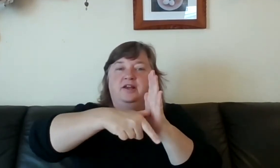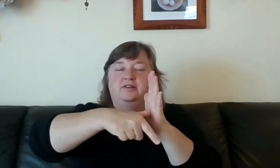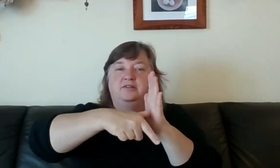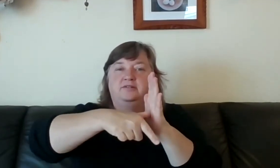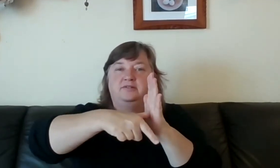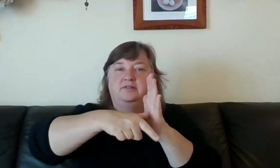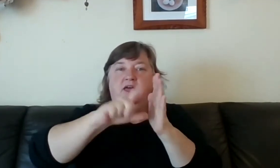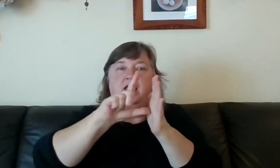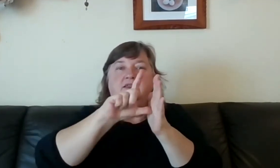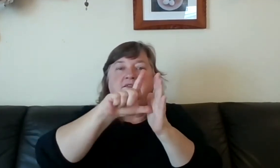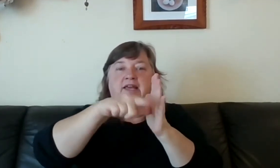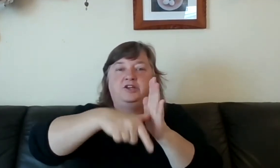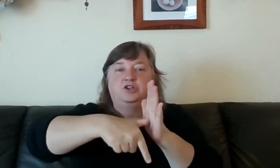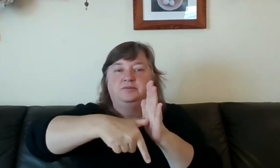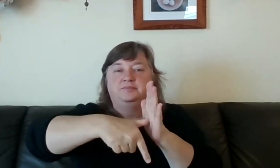L. Later.